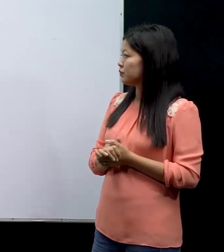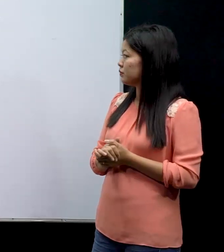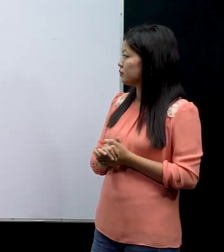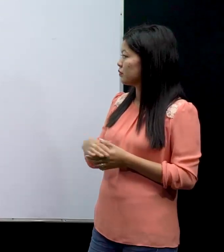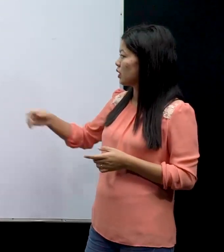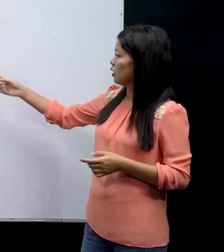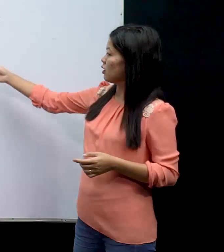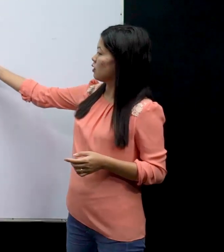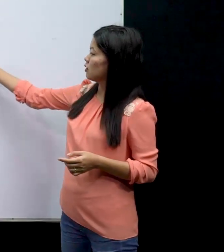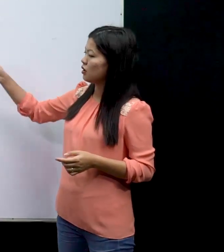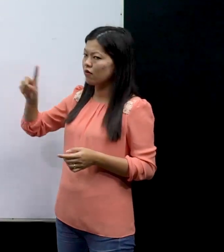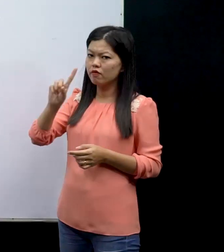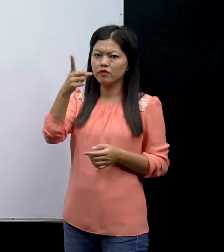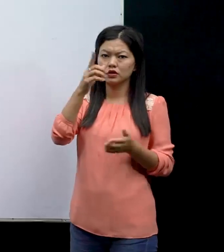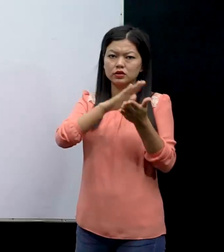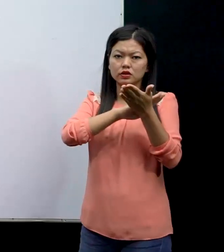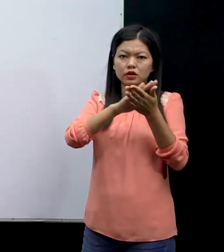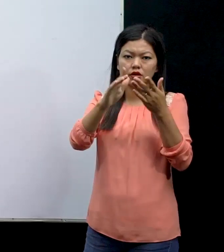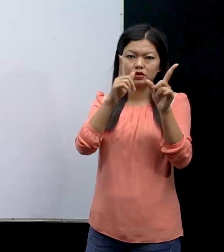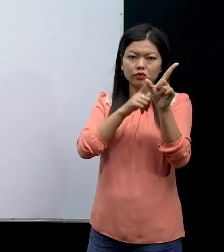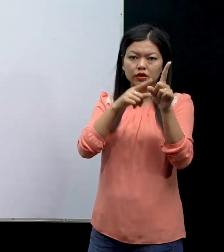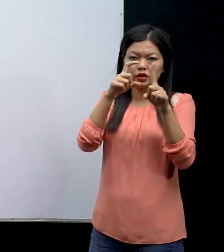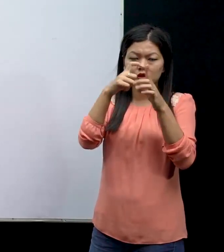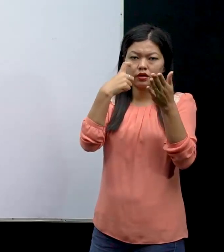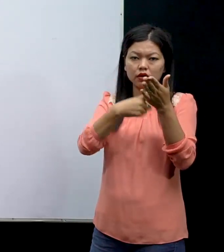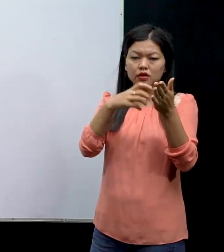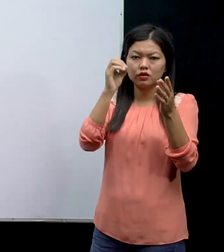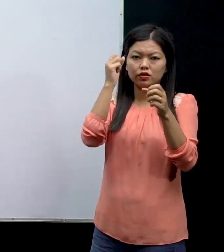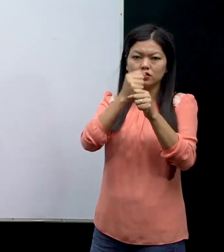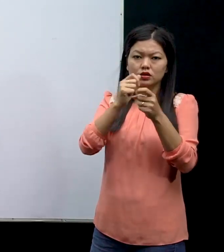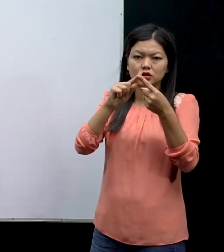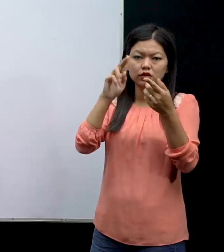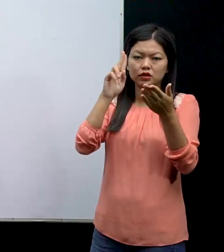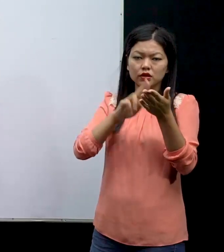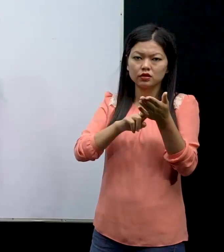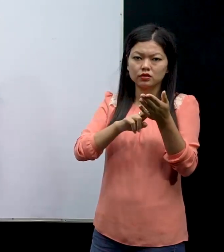hydrogen, that's the first one, students, try to recollect what we have studied. 1.